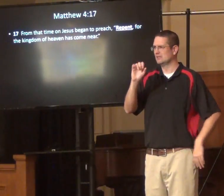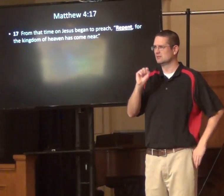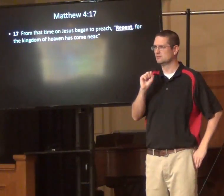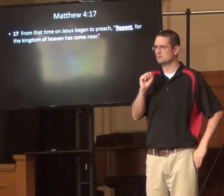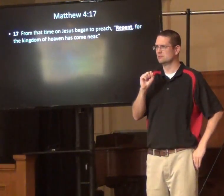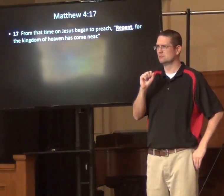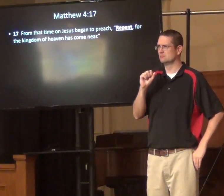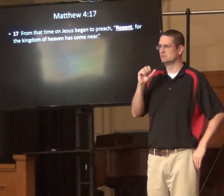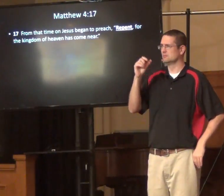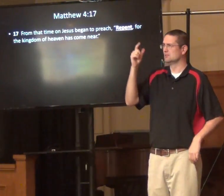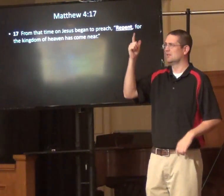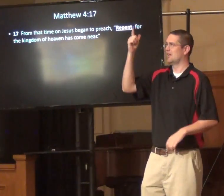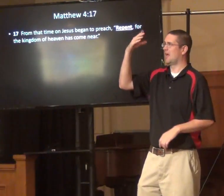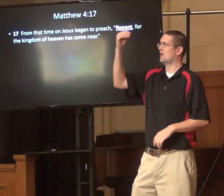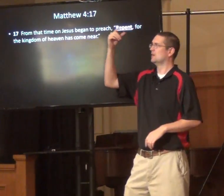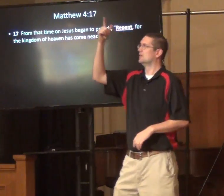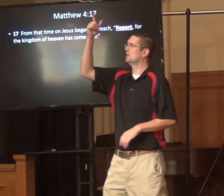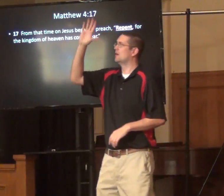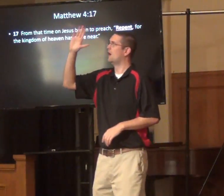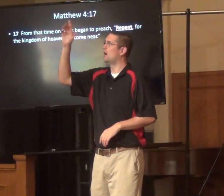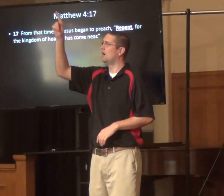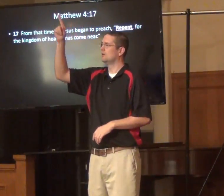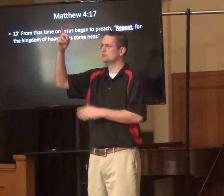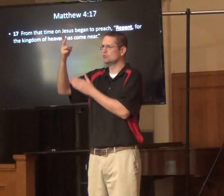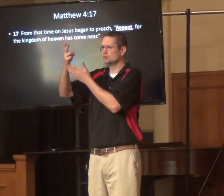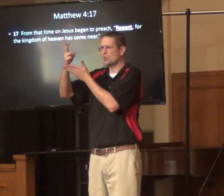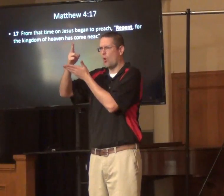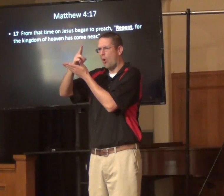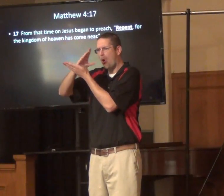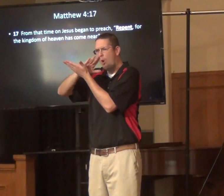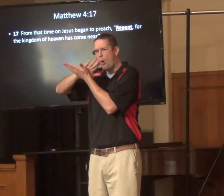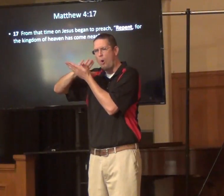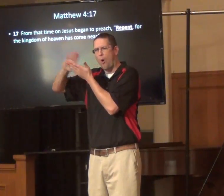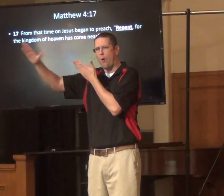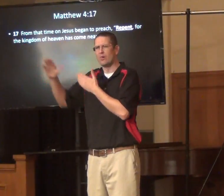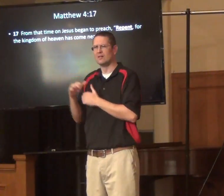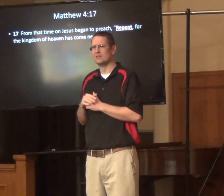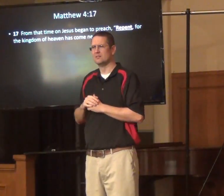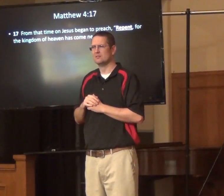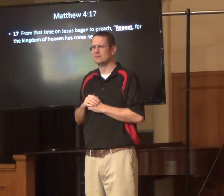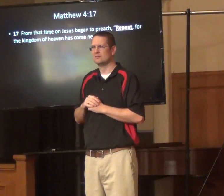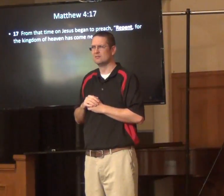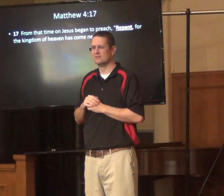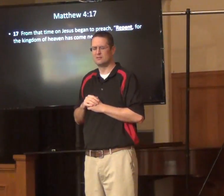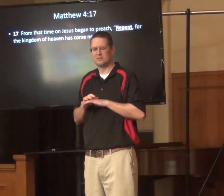and how bad it is, and how God is so holy.